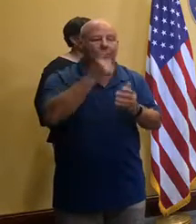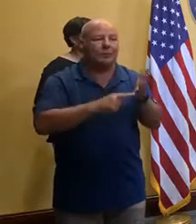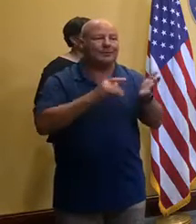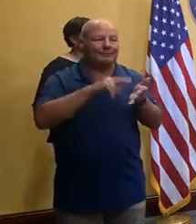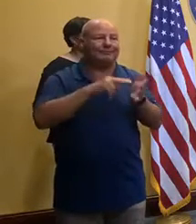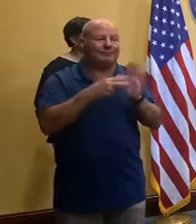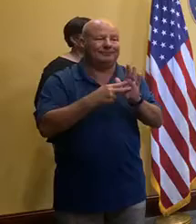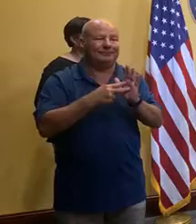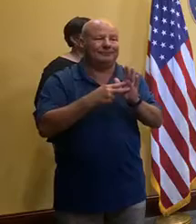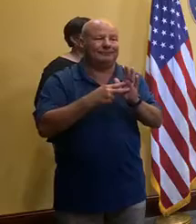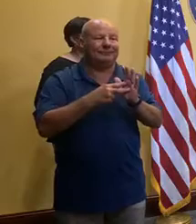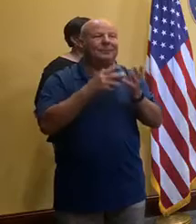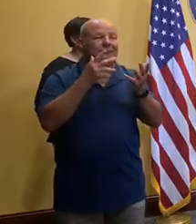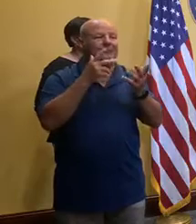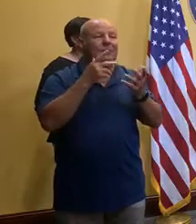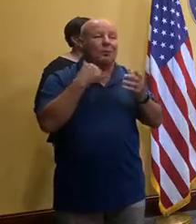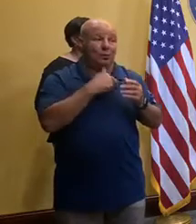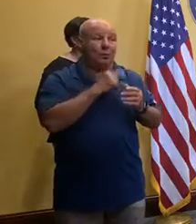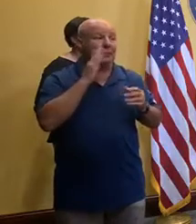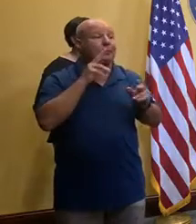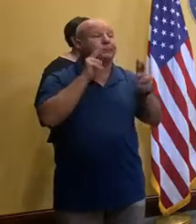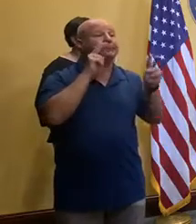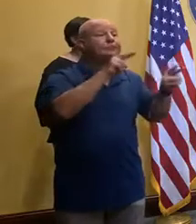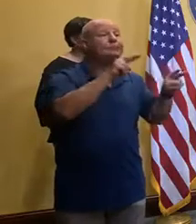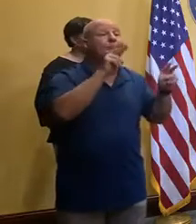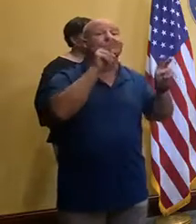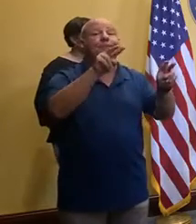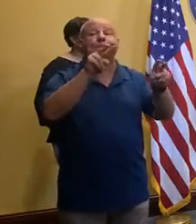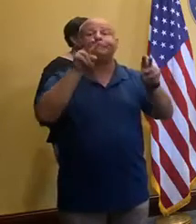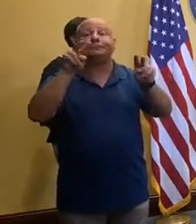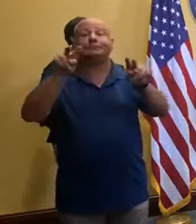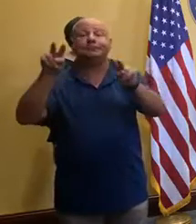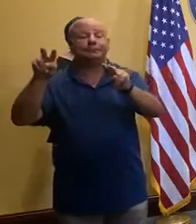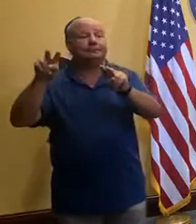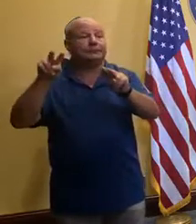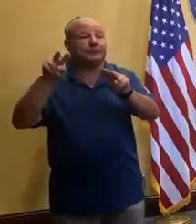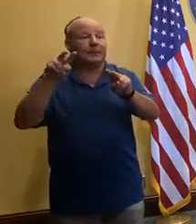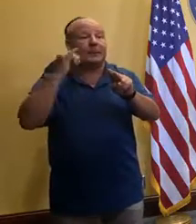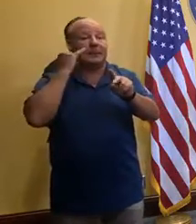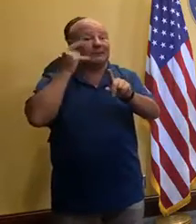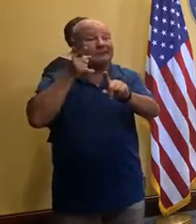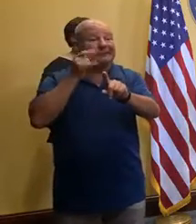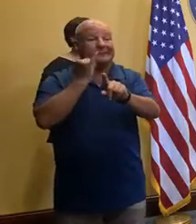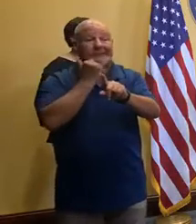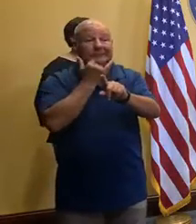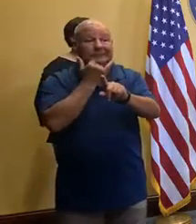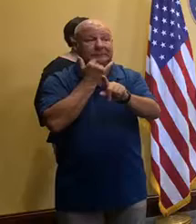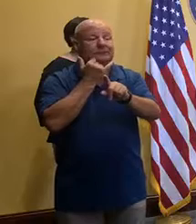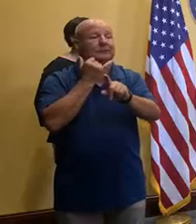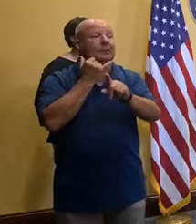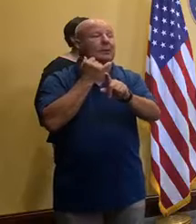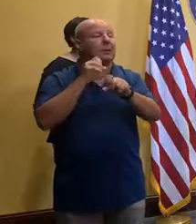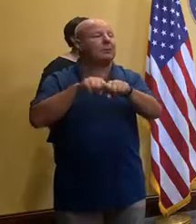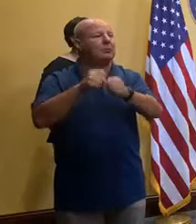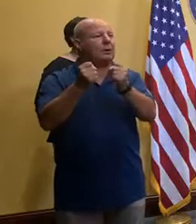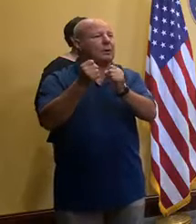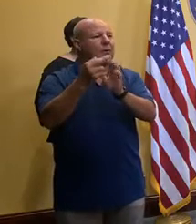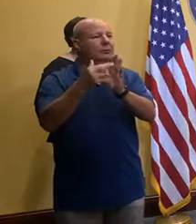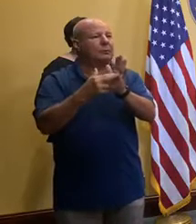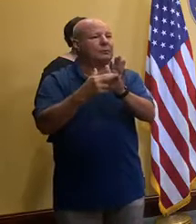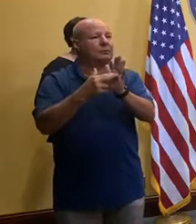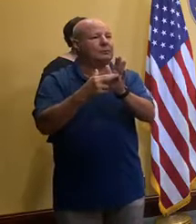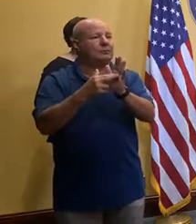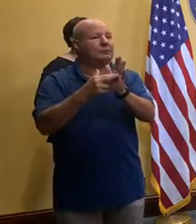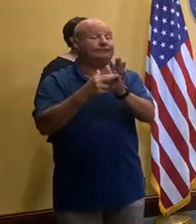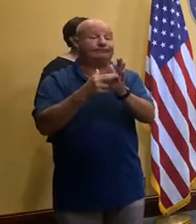will be out, we will be looking at that, and if you to violate that, you